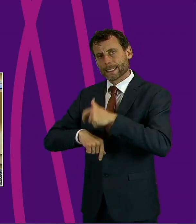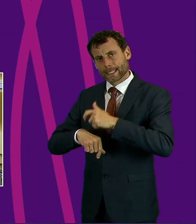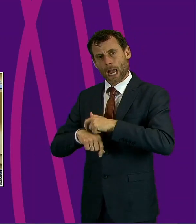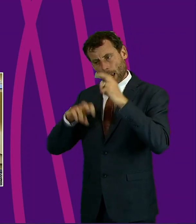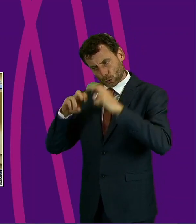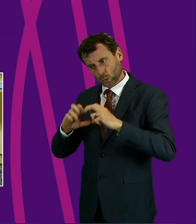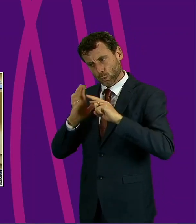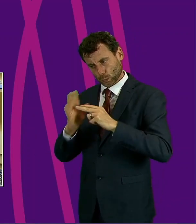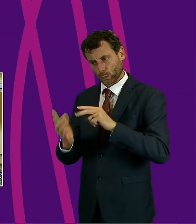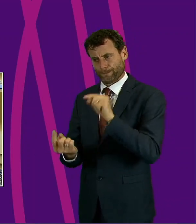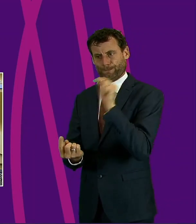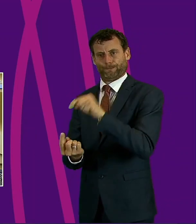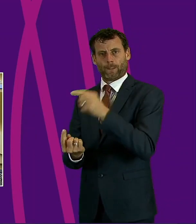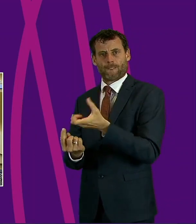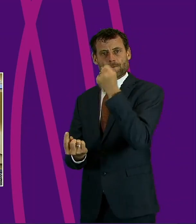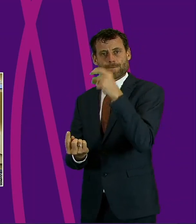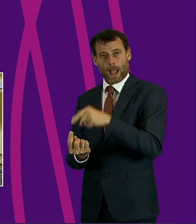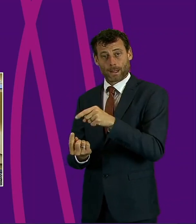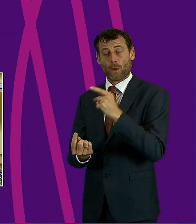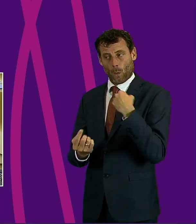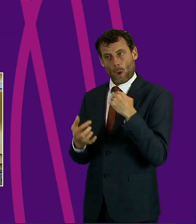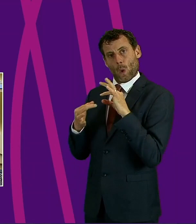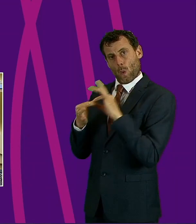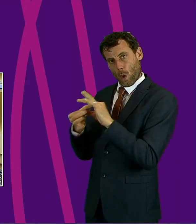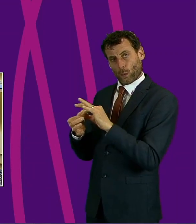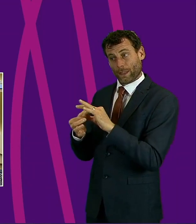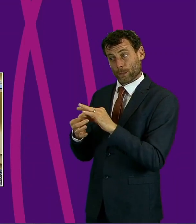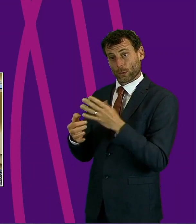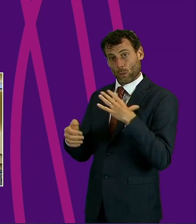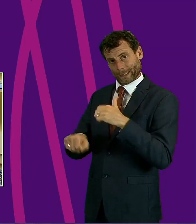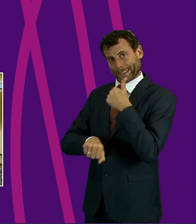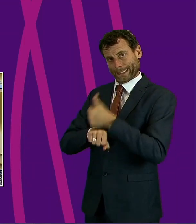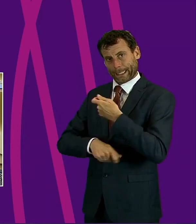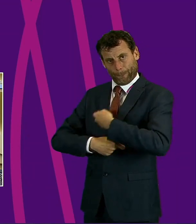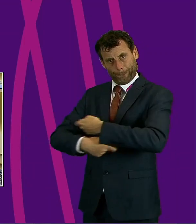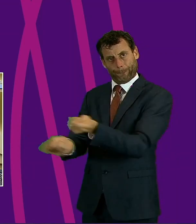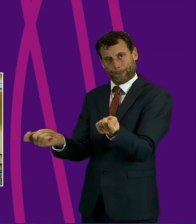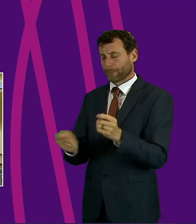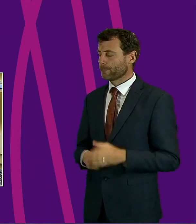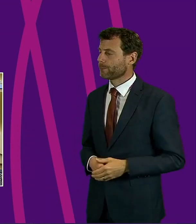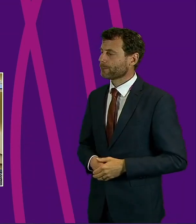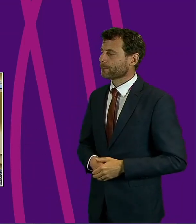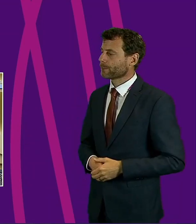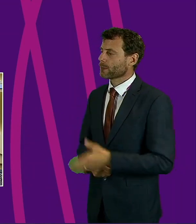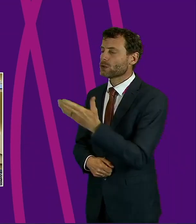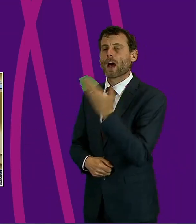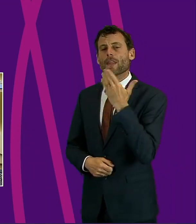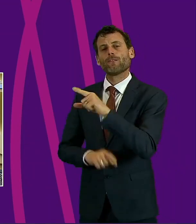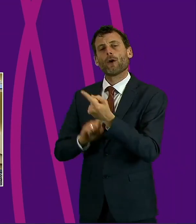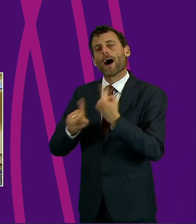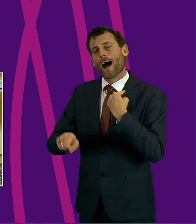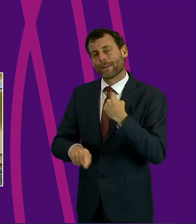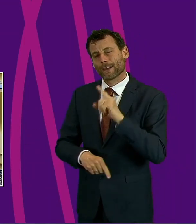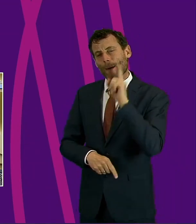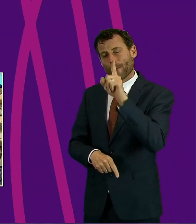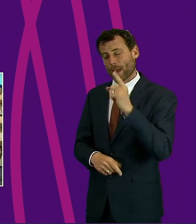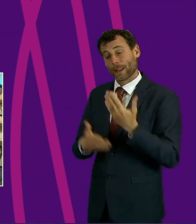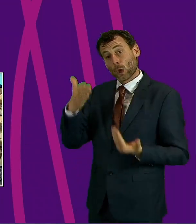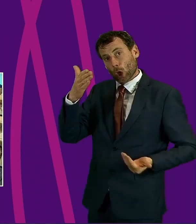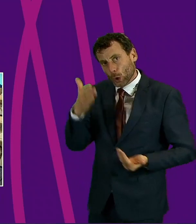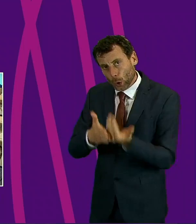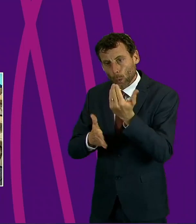this new approach to testing forward. Alec Neil. I thank the First Minister for that answer. Can I specifically ask about the new